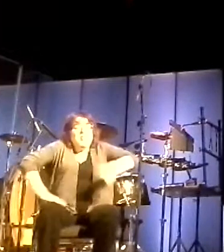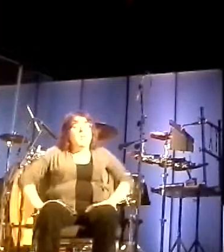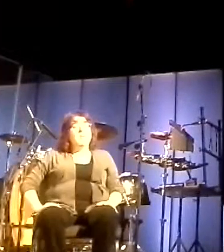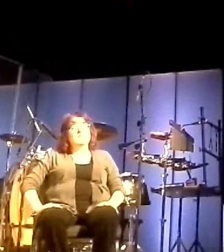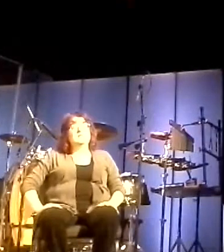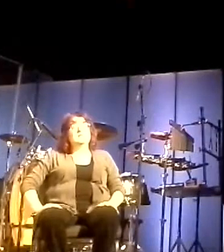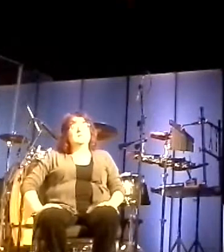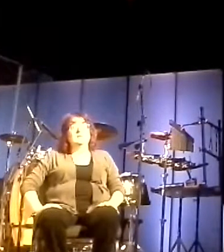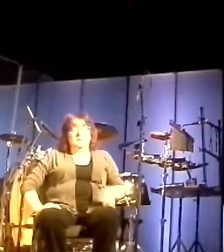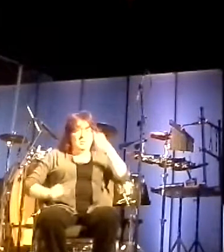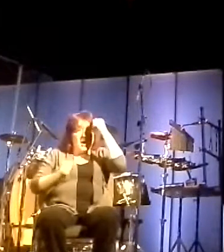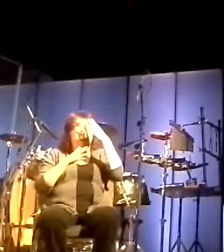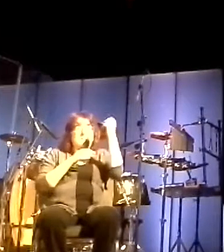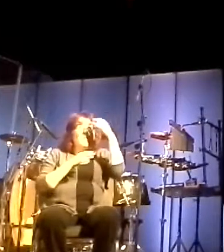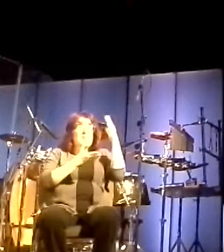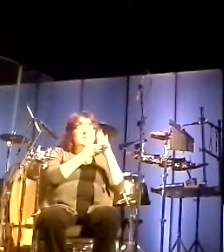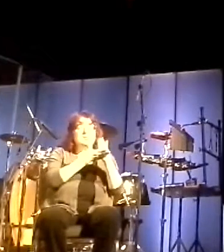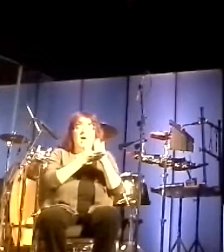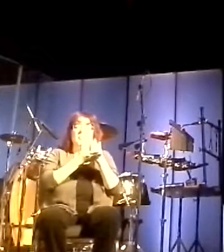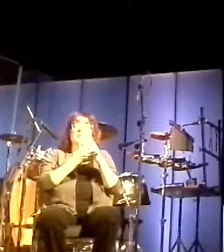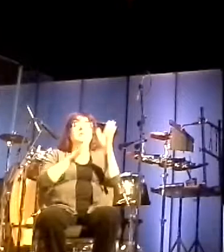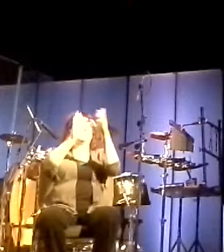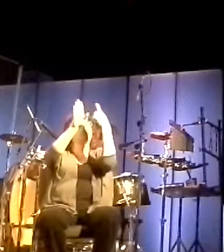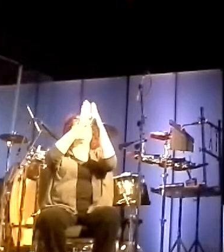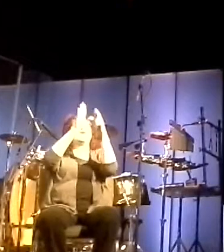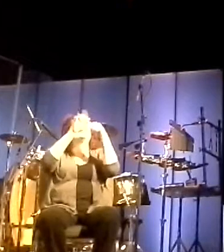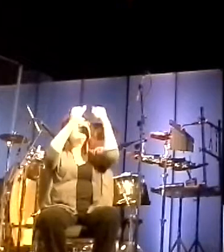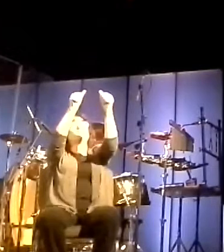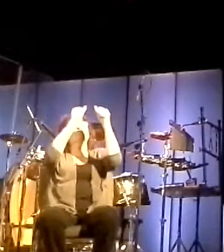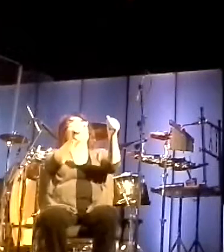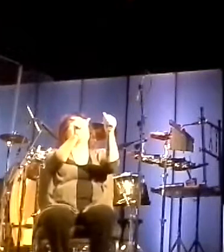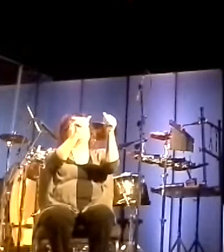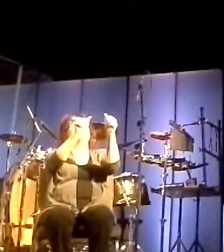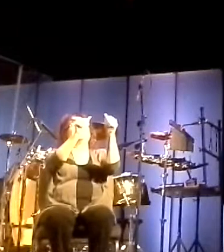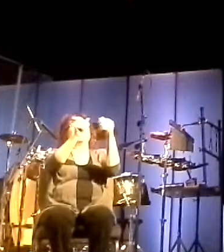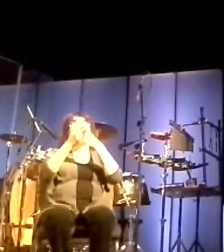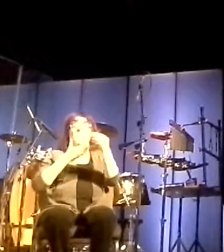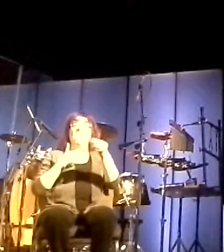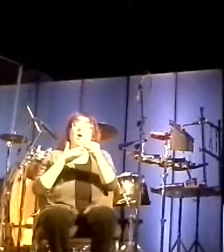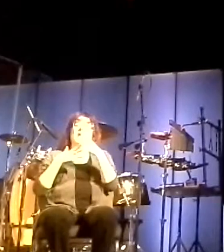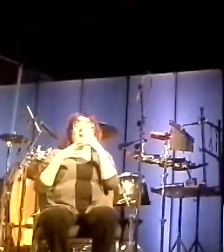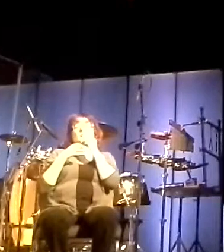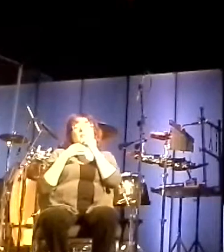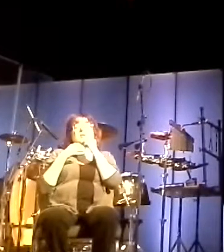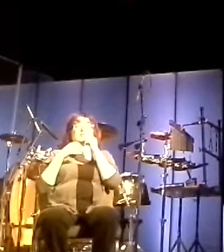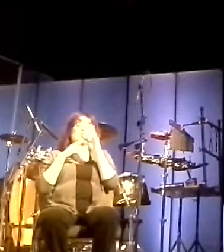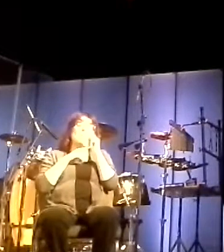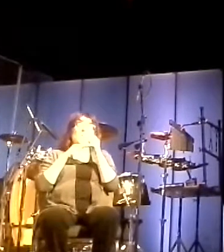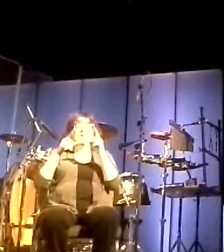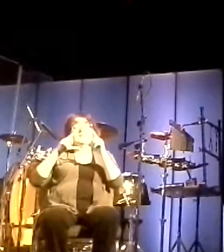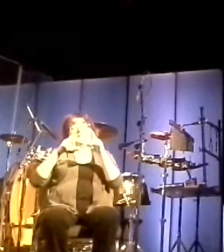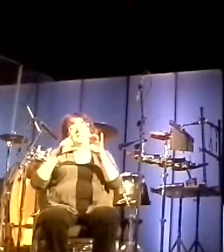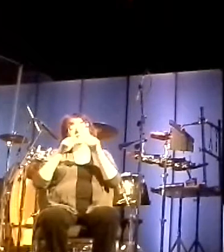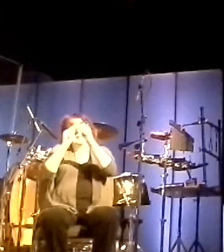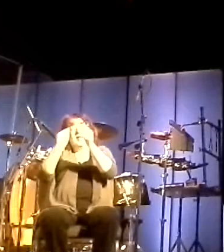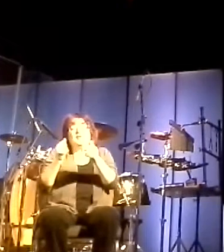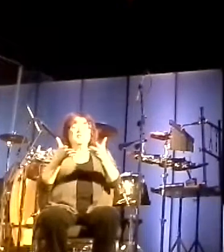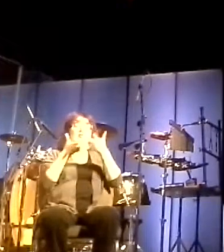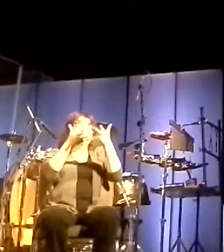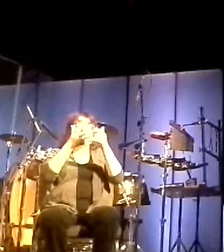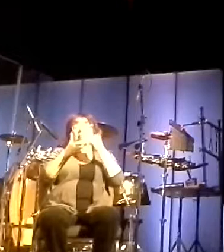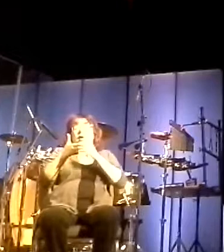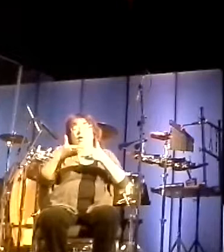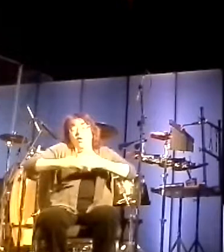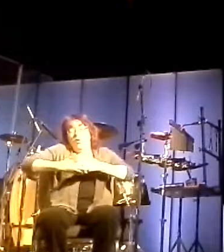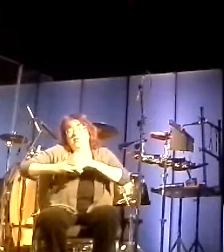because we stopped right there. We memorized that. We stopped in our refrigerator years ago. We bought a little Precious Moments figurine, you know? You know, a little